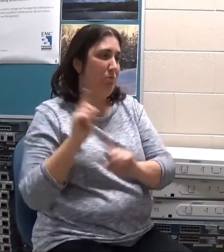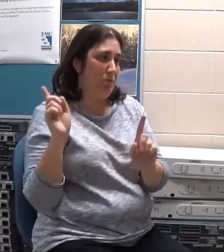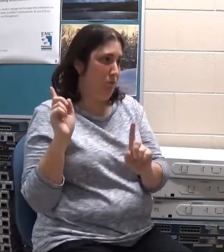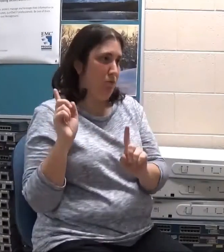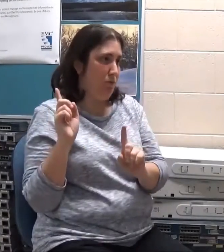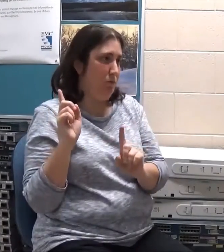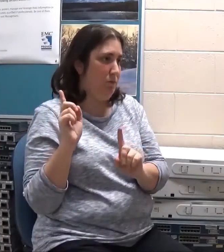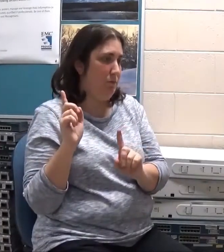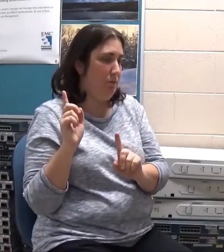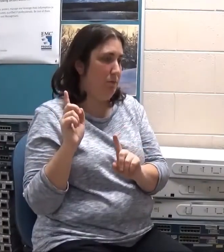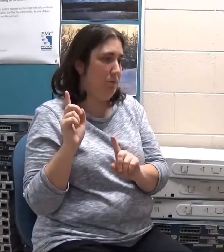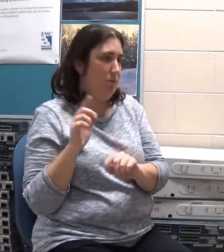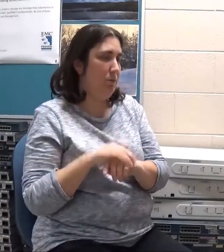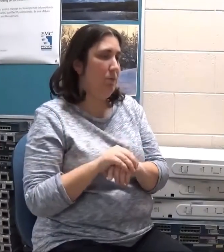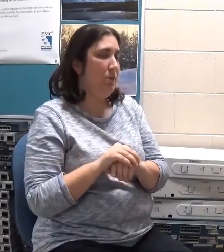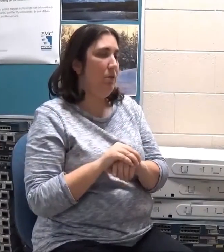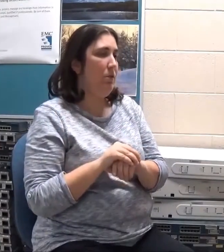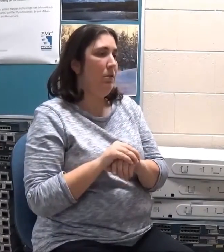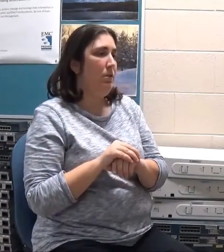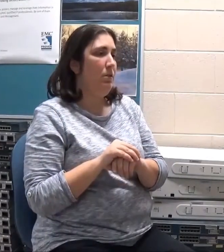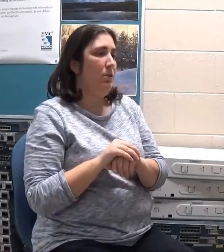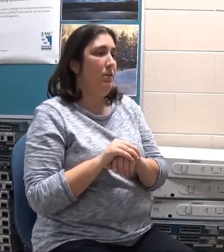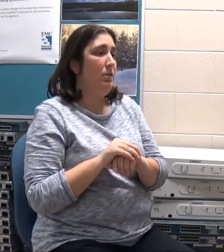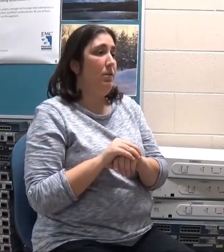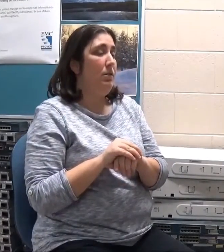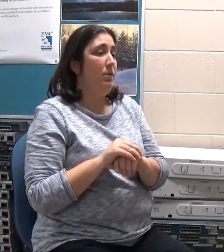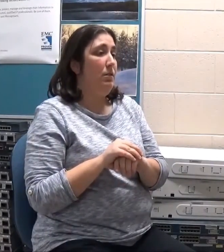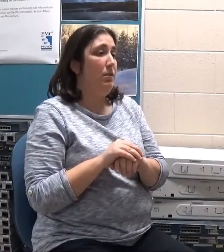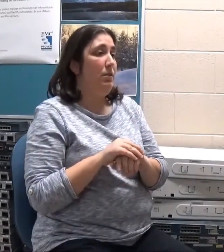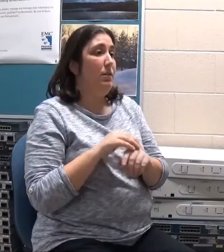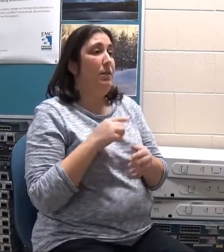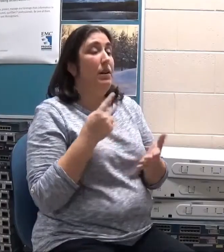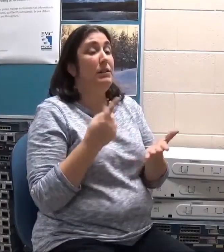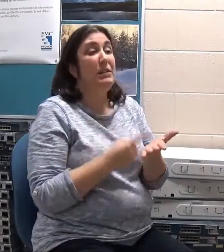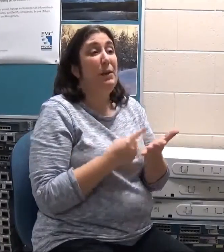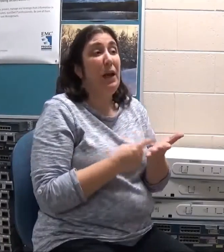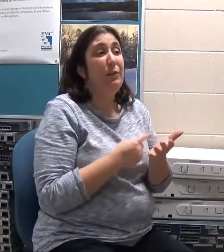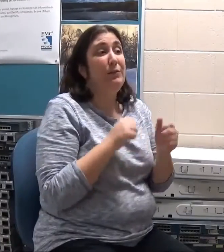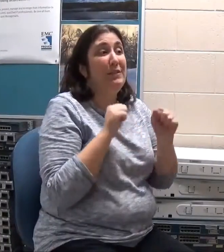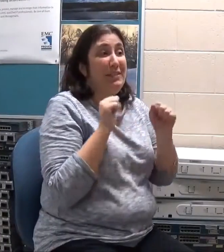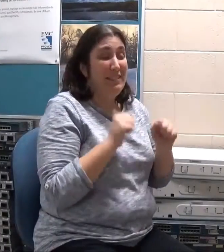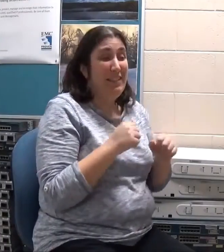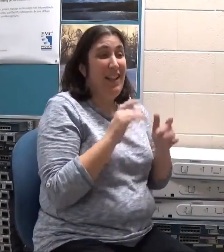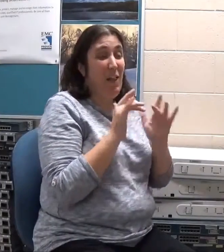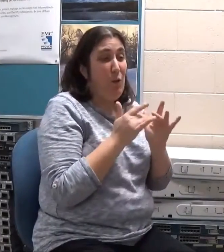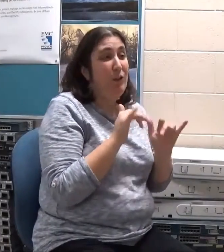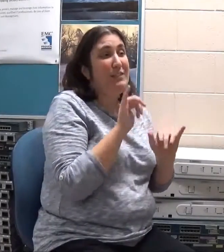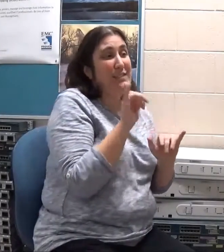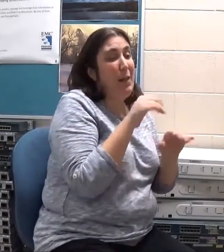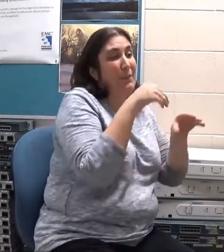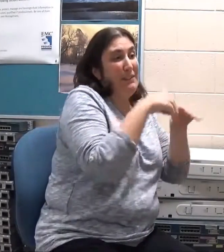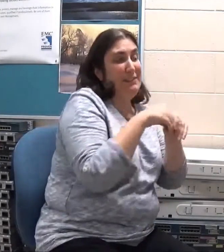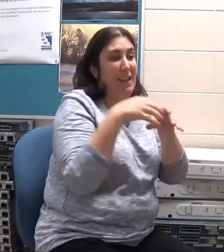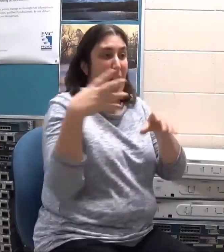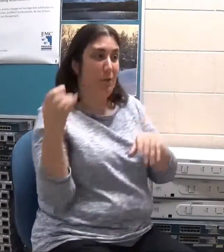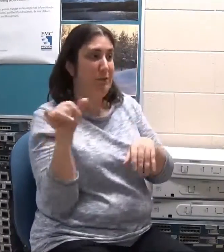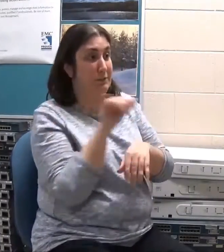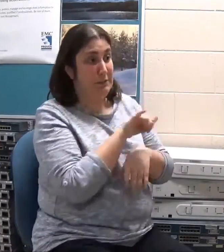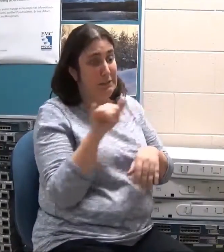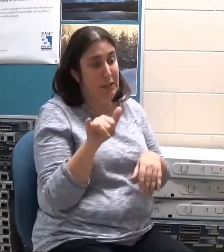Now, there are some instances in which you can have the same network on the inside and on the outside. That is called a transparent